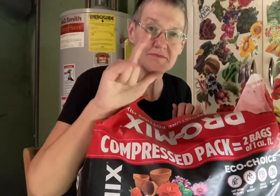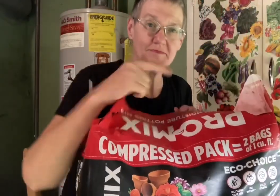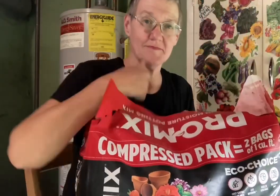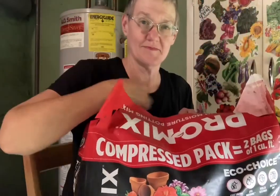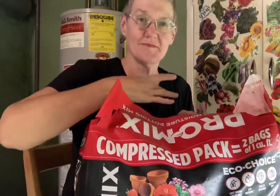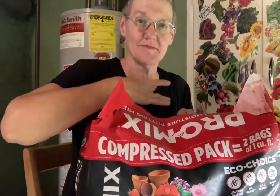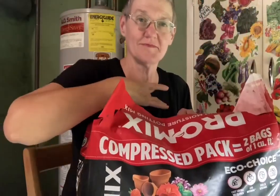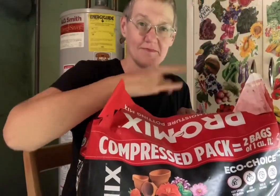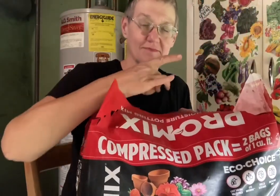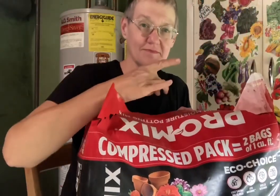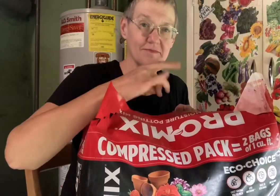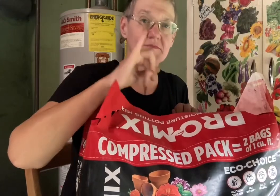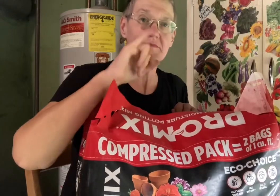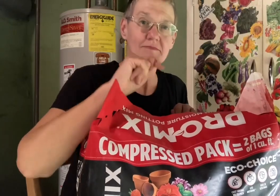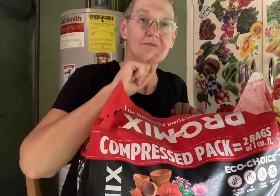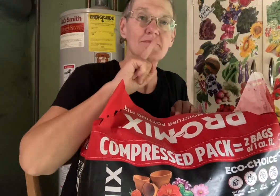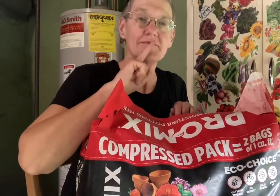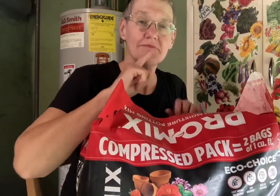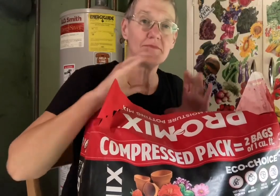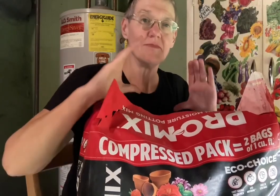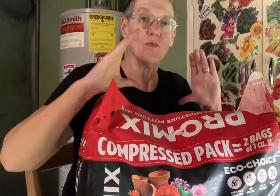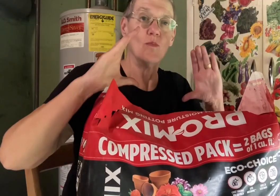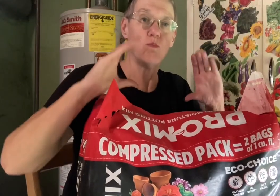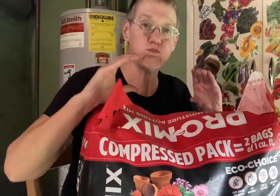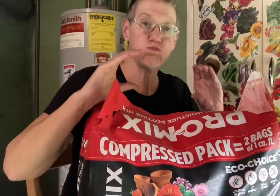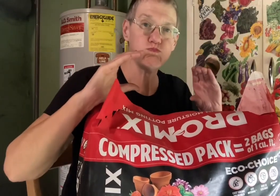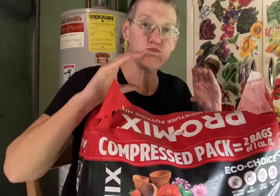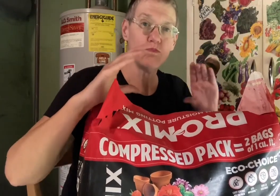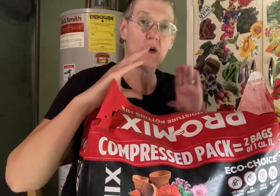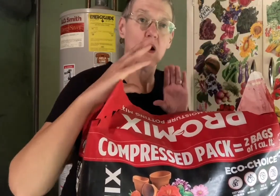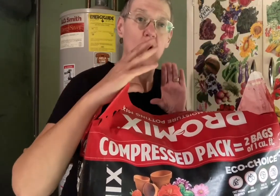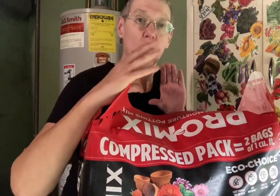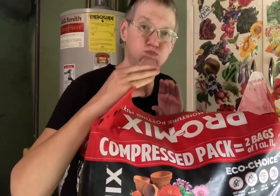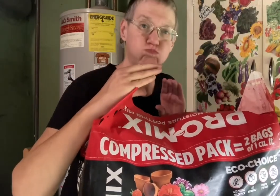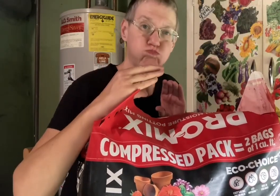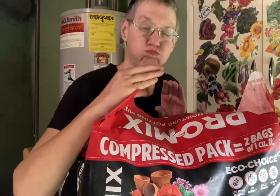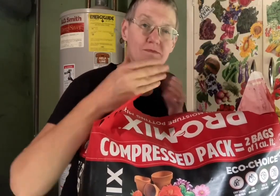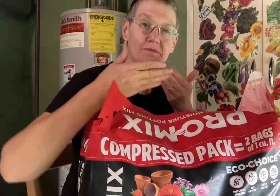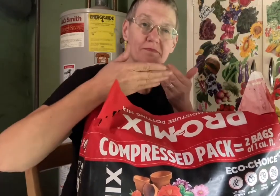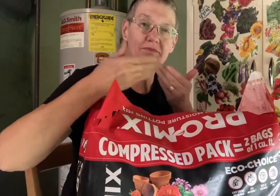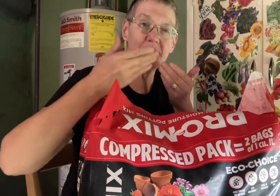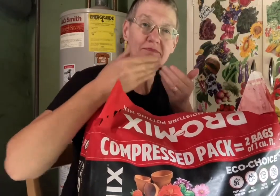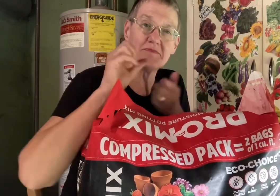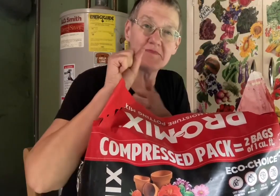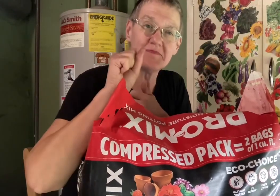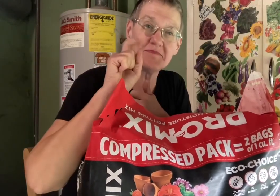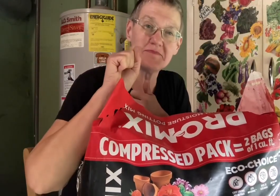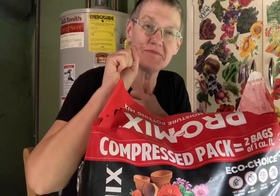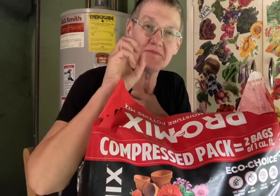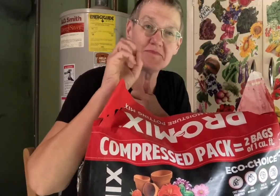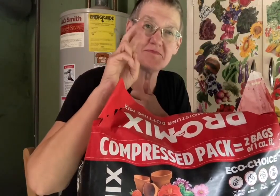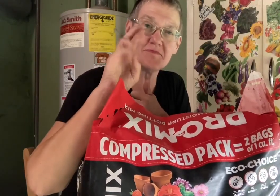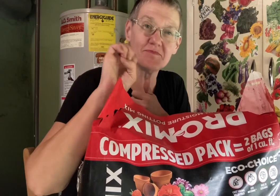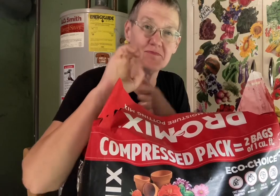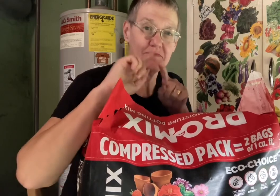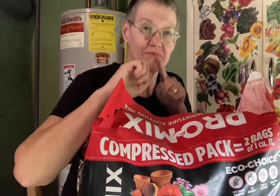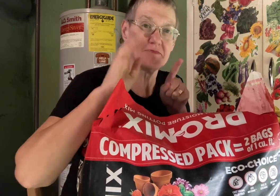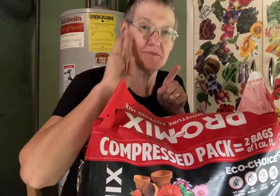This is a soil that I like to use. It's compressed, so it stores really